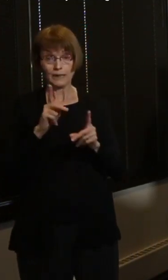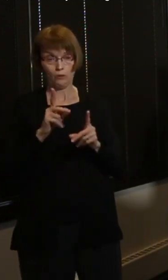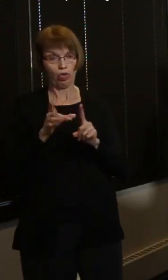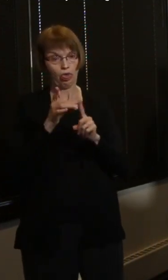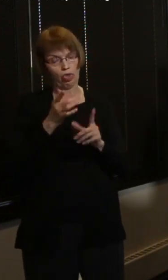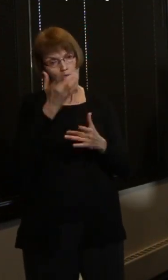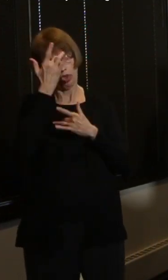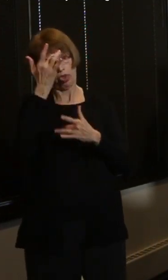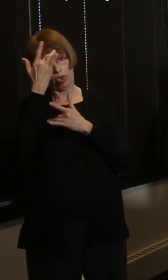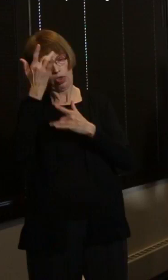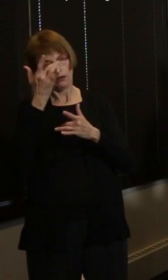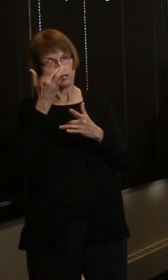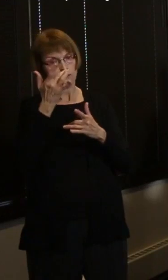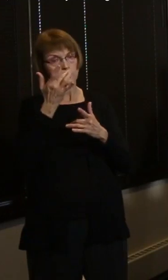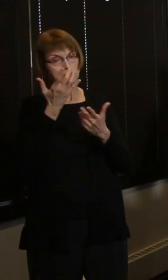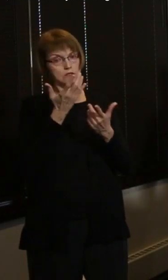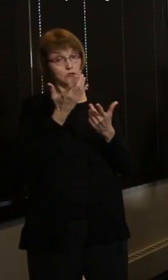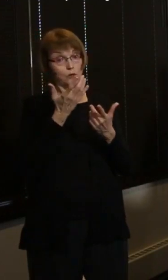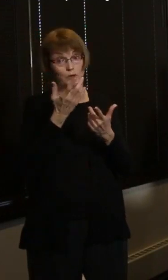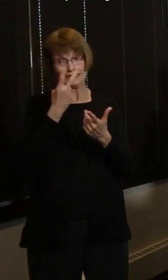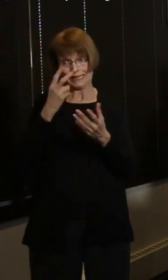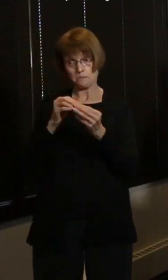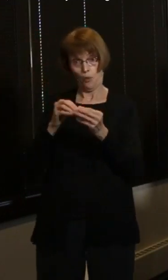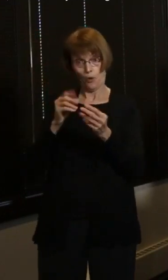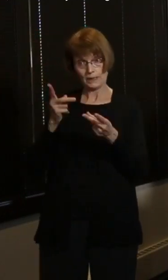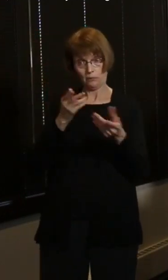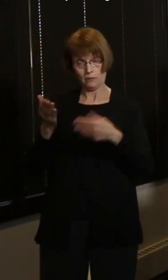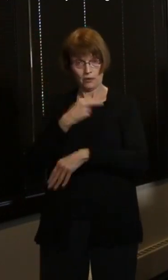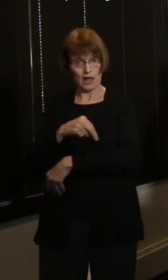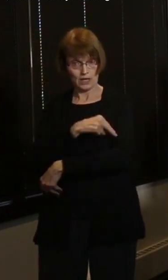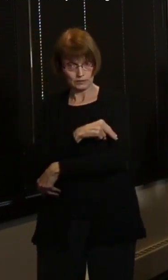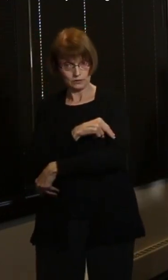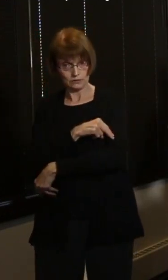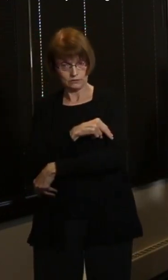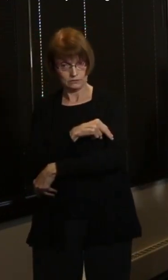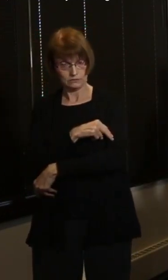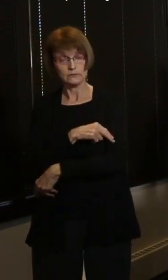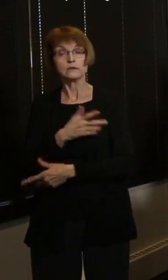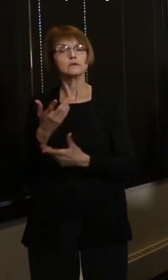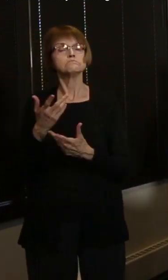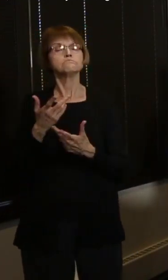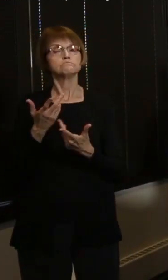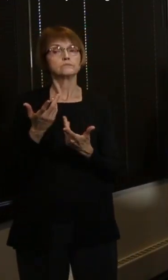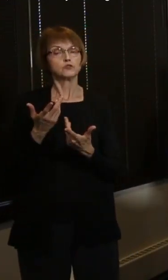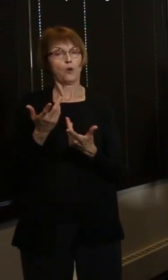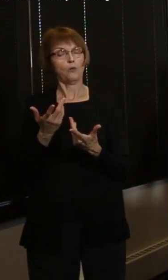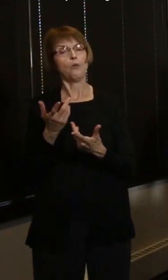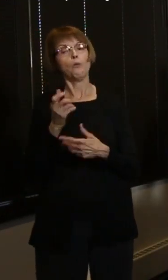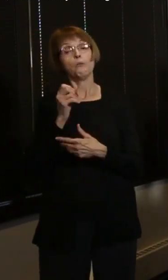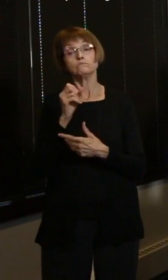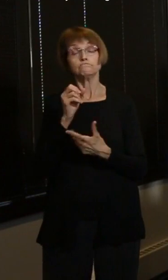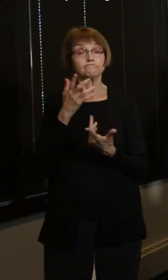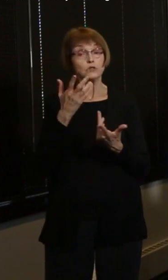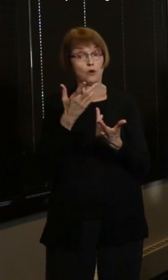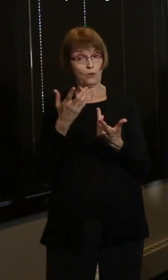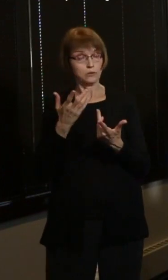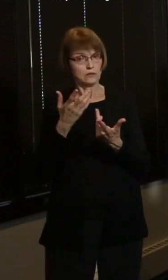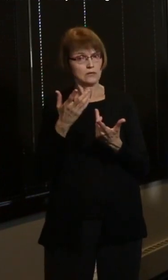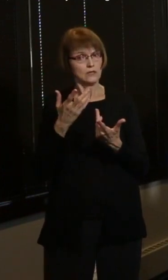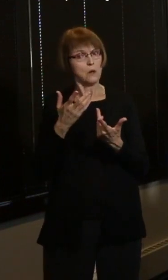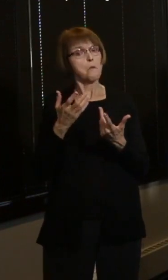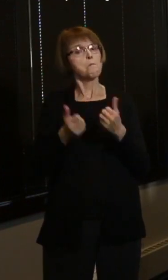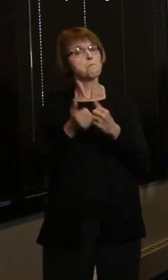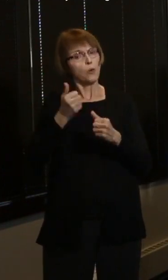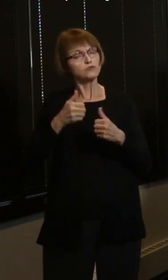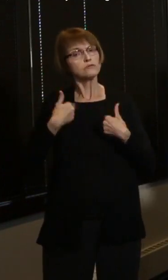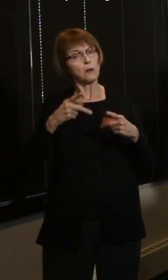rising hospitalizations, or are we seeing fewer hospitalizations because the cases are among younger people? Yes.